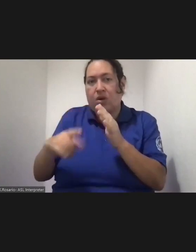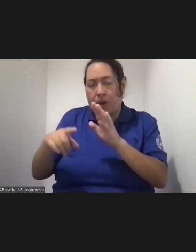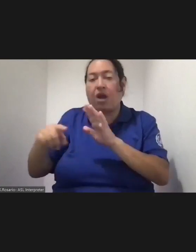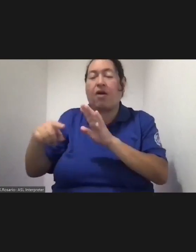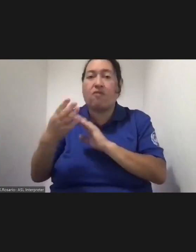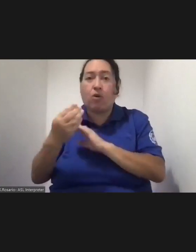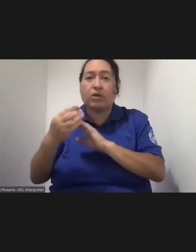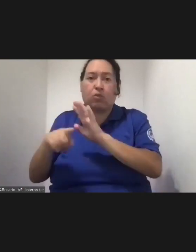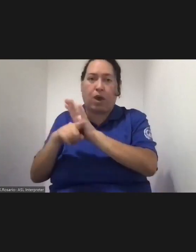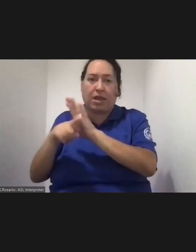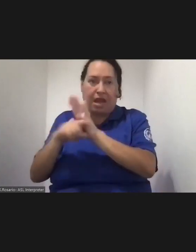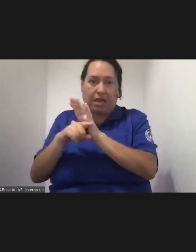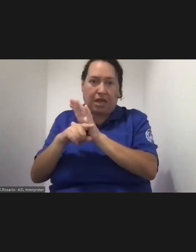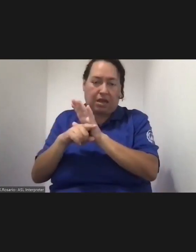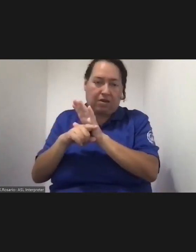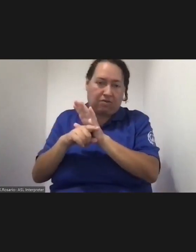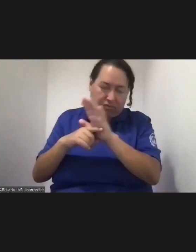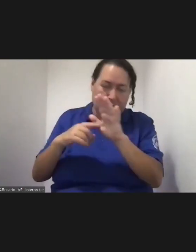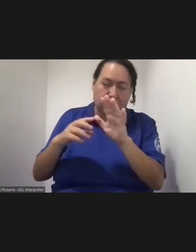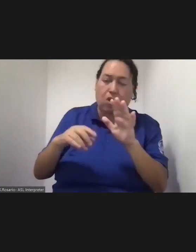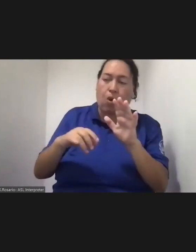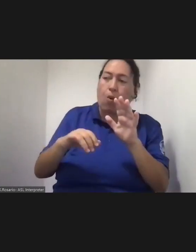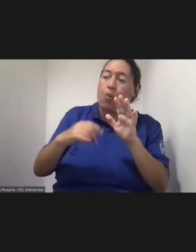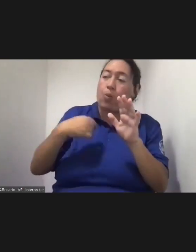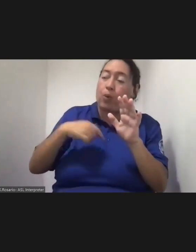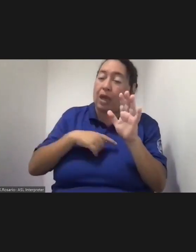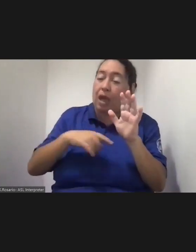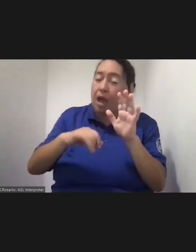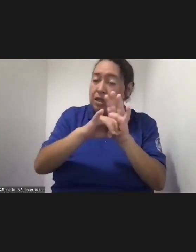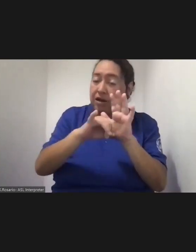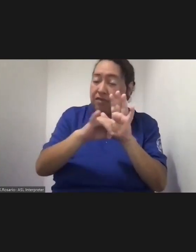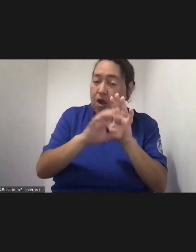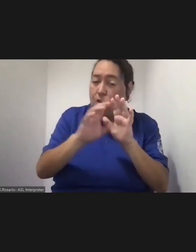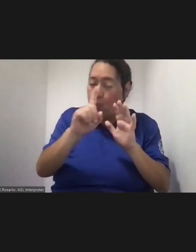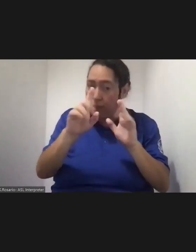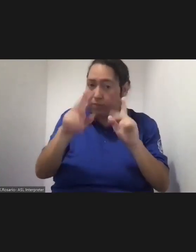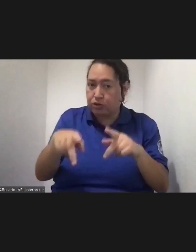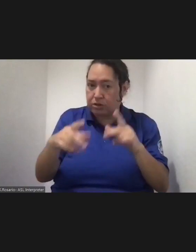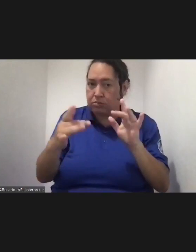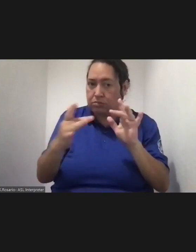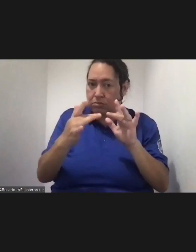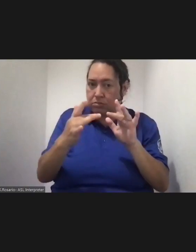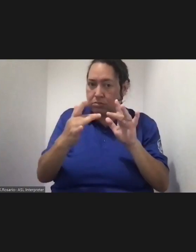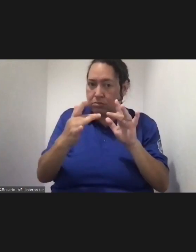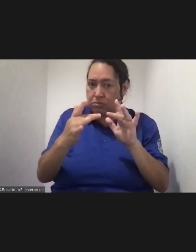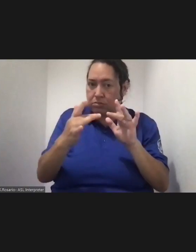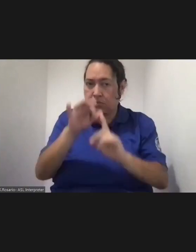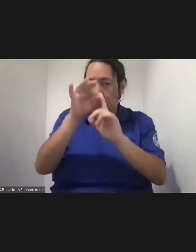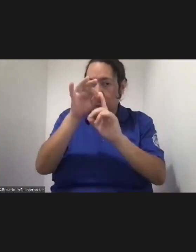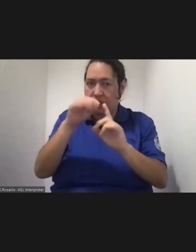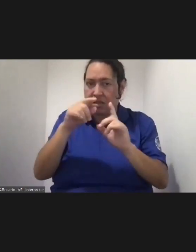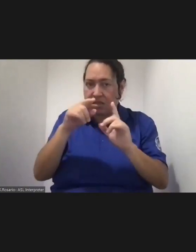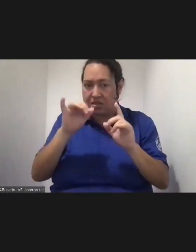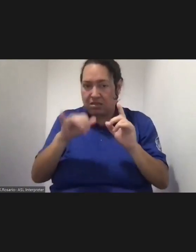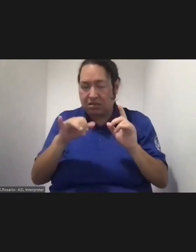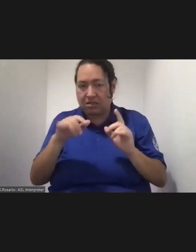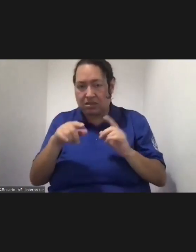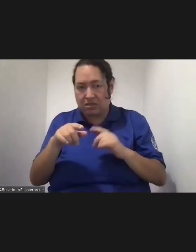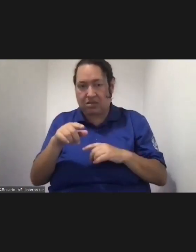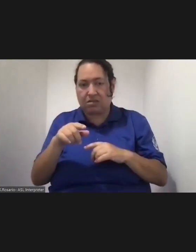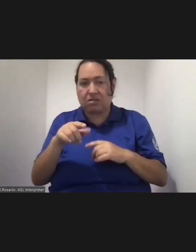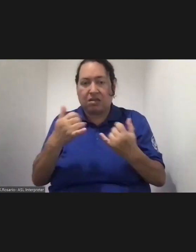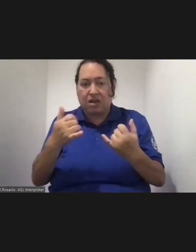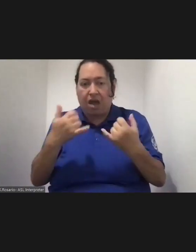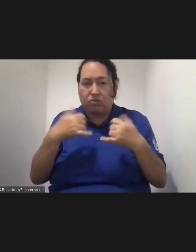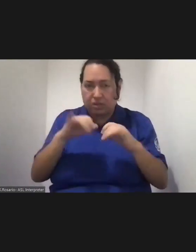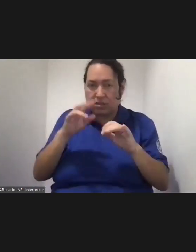quarantine. We identified 1 community contact that is identified as a low risk, but Public Health is still